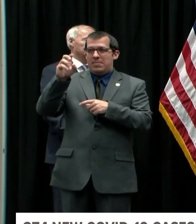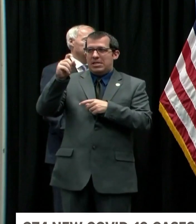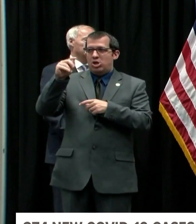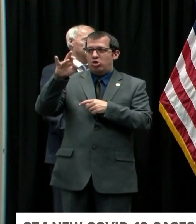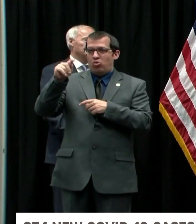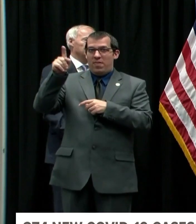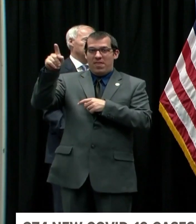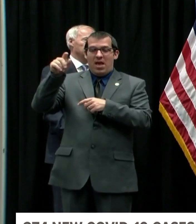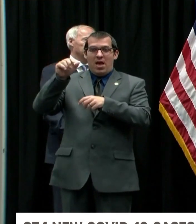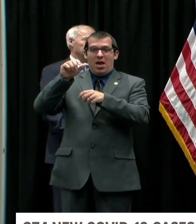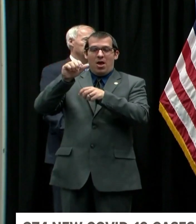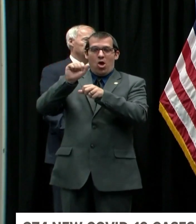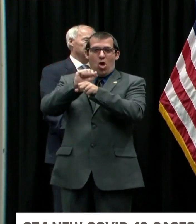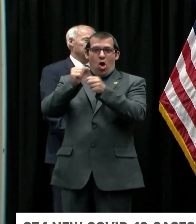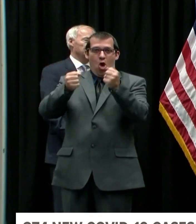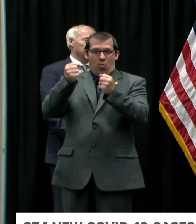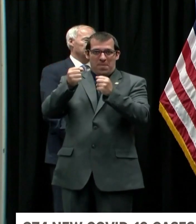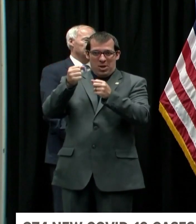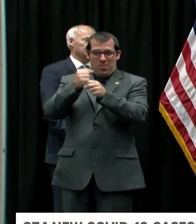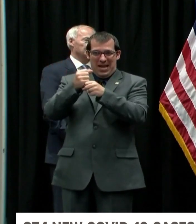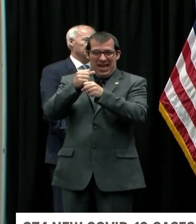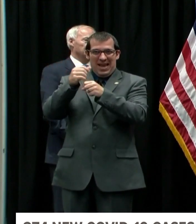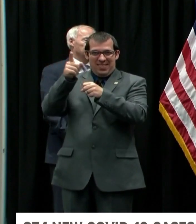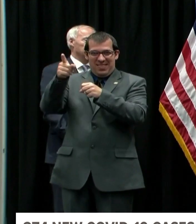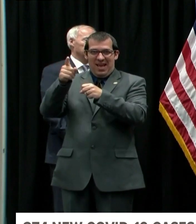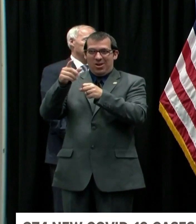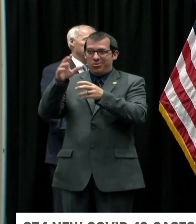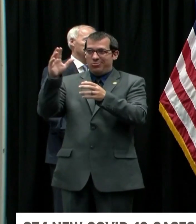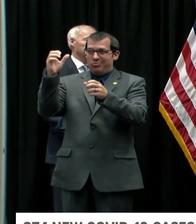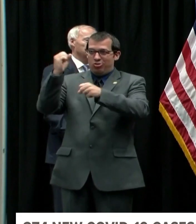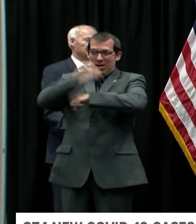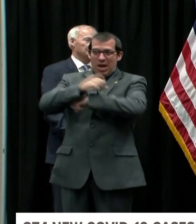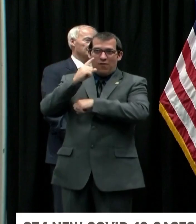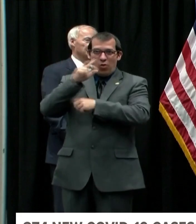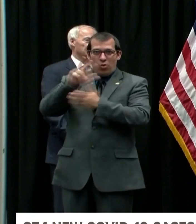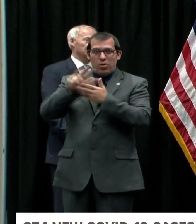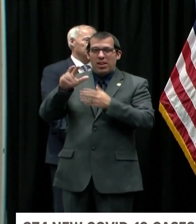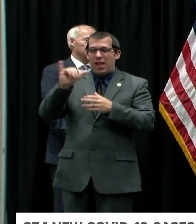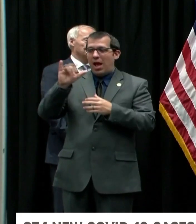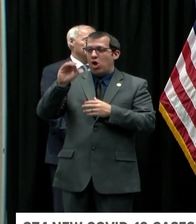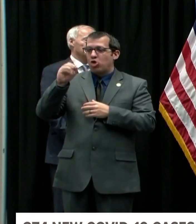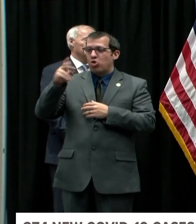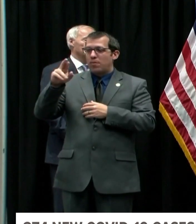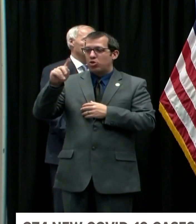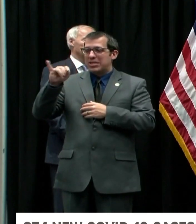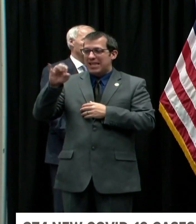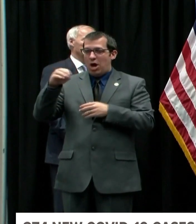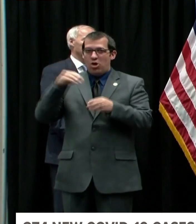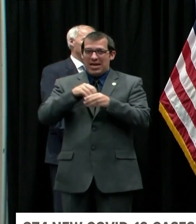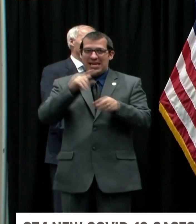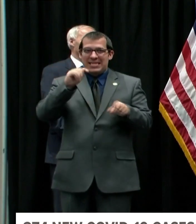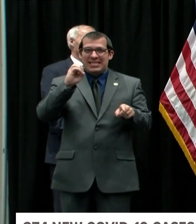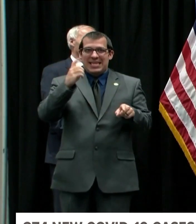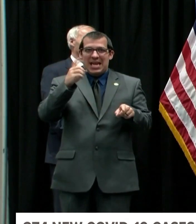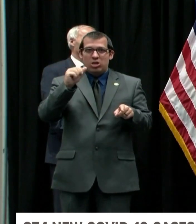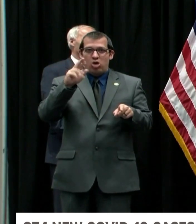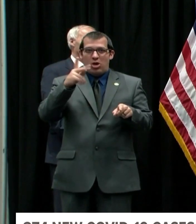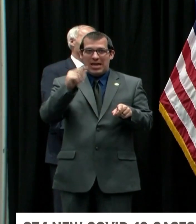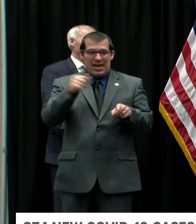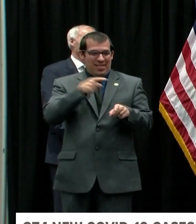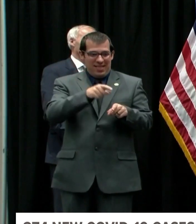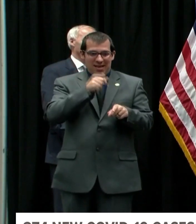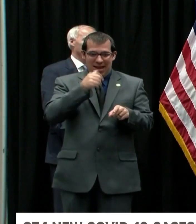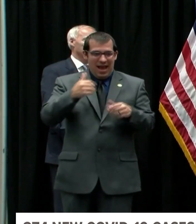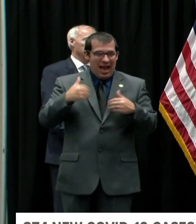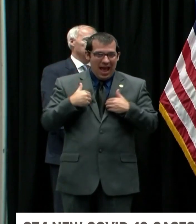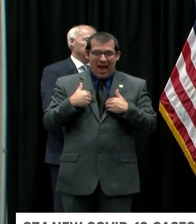industry shut down for a number of weeks, that impacts the supply chain. So like a Cooper Tire and Texarkana that then had to close their facility because they didn't have